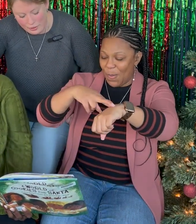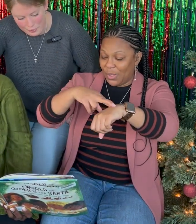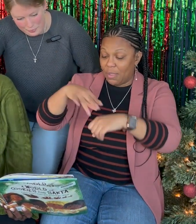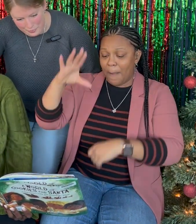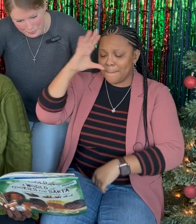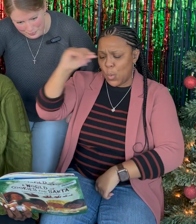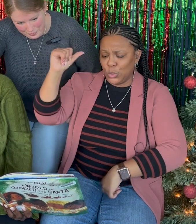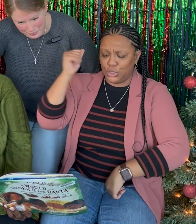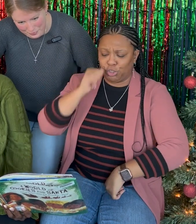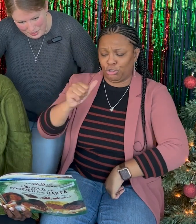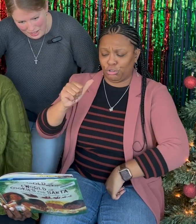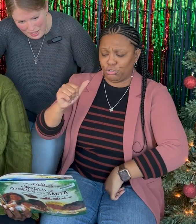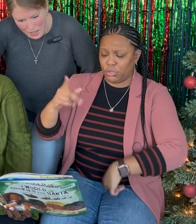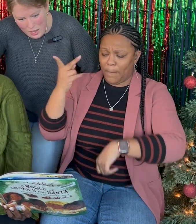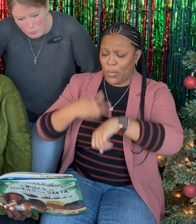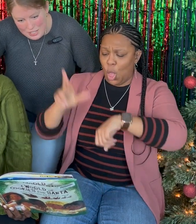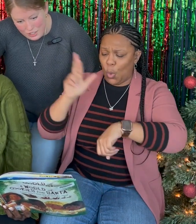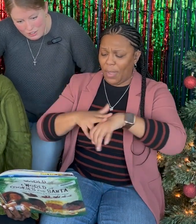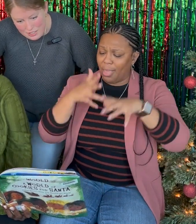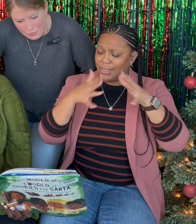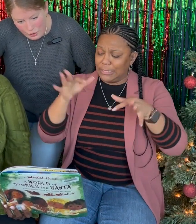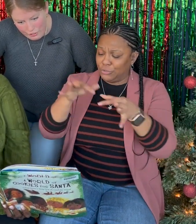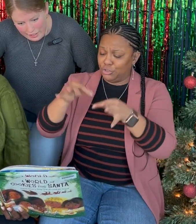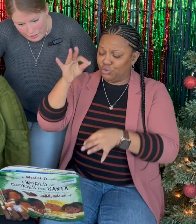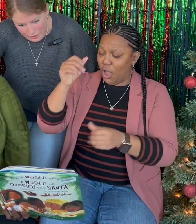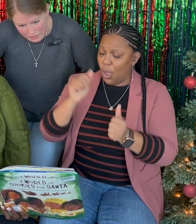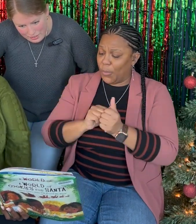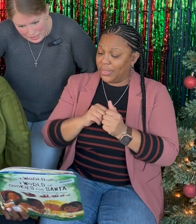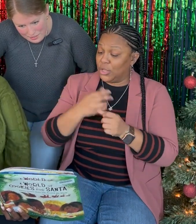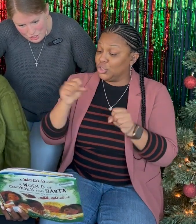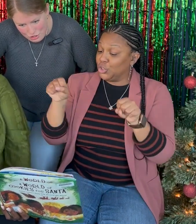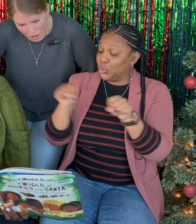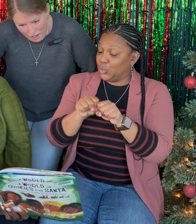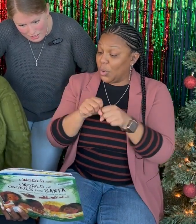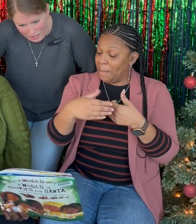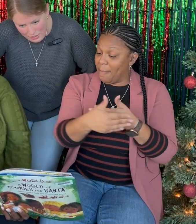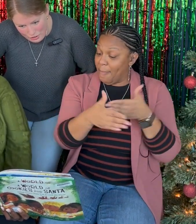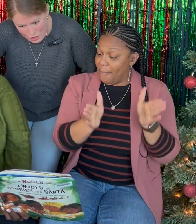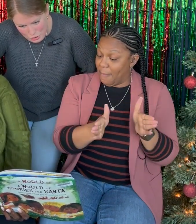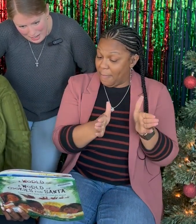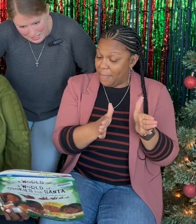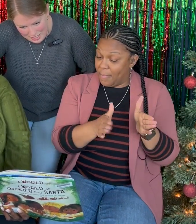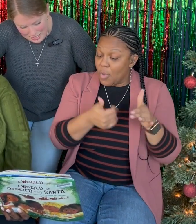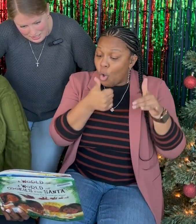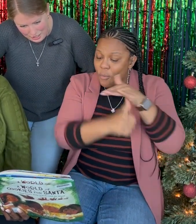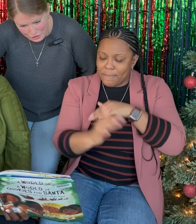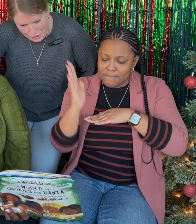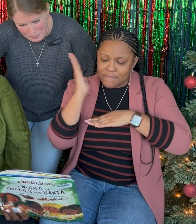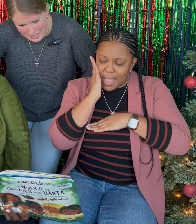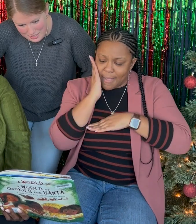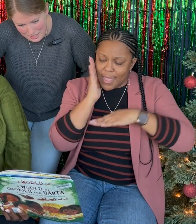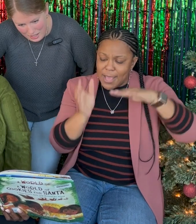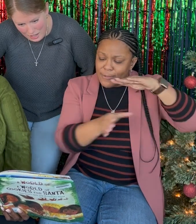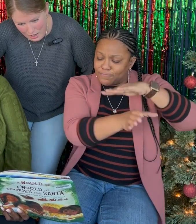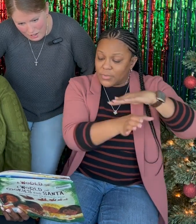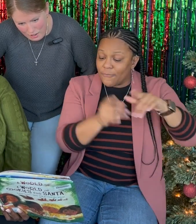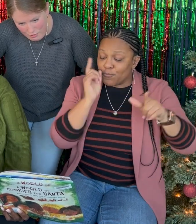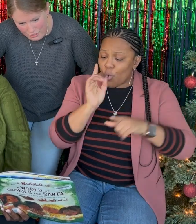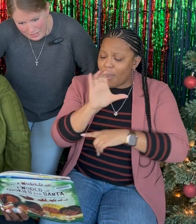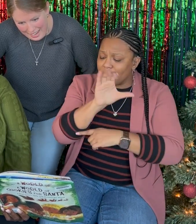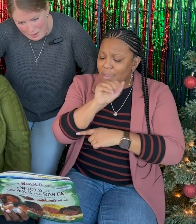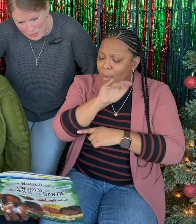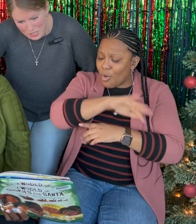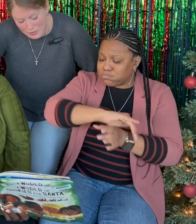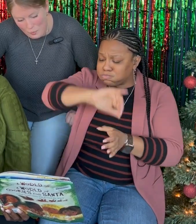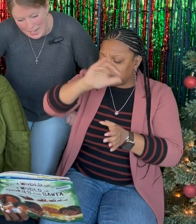Puerto Rico. Boys and girls in Puerto Rico leave straw in their shoe boxes under their beds